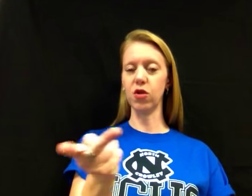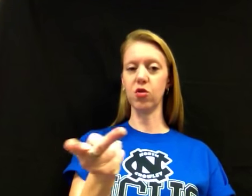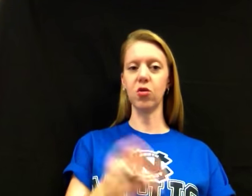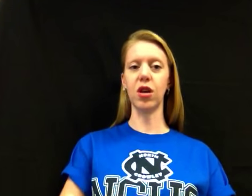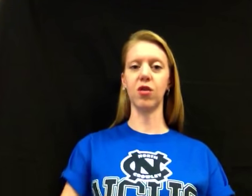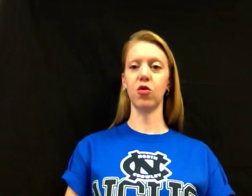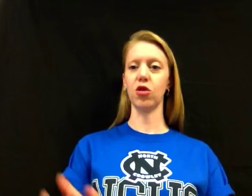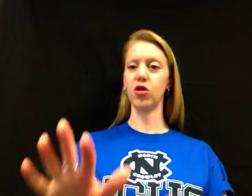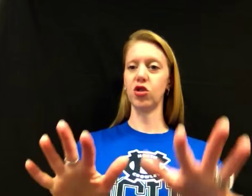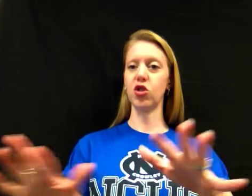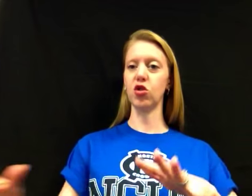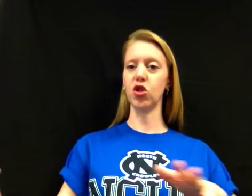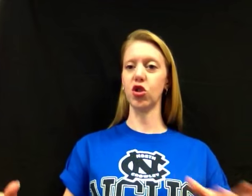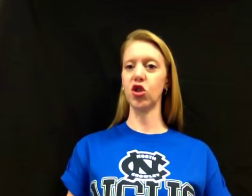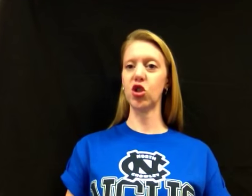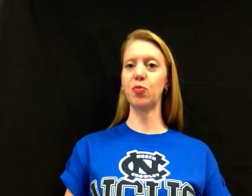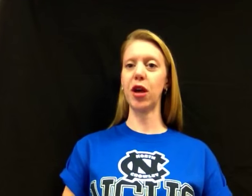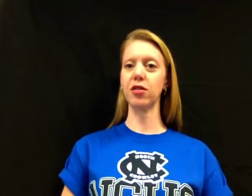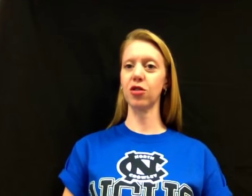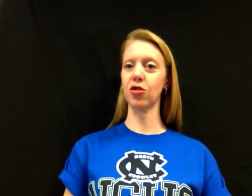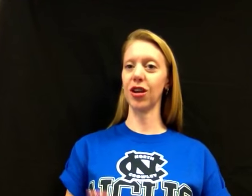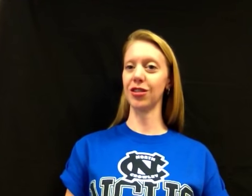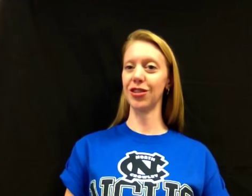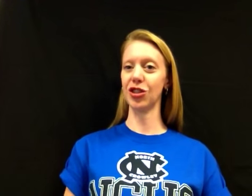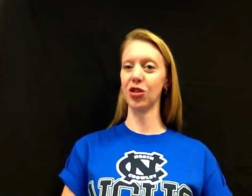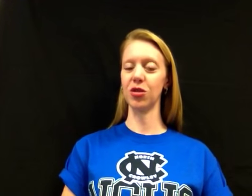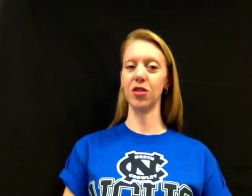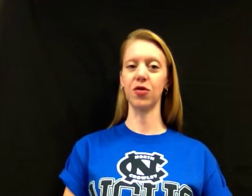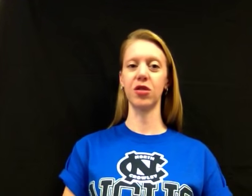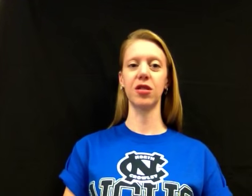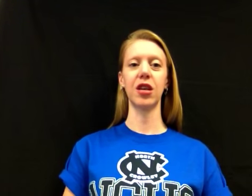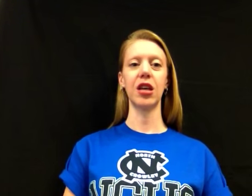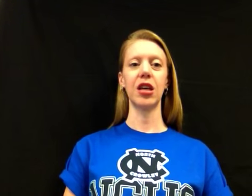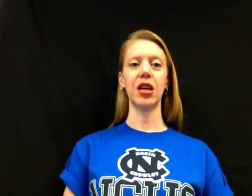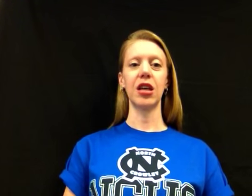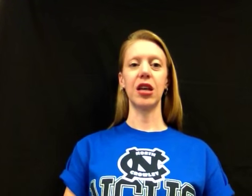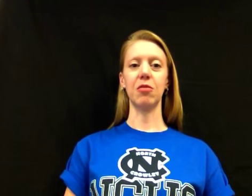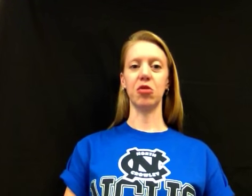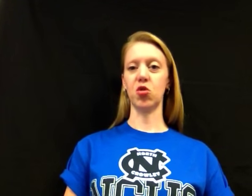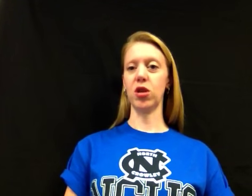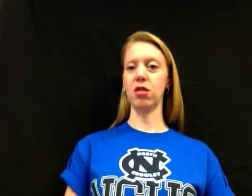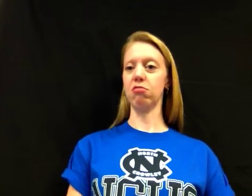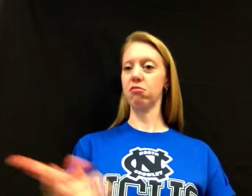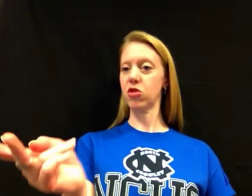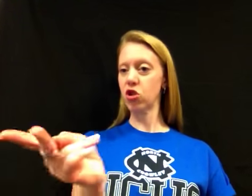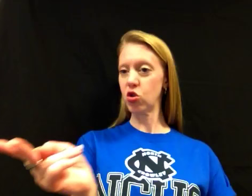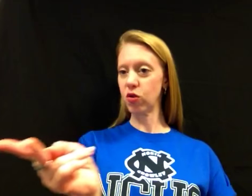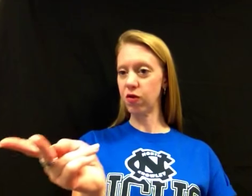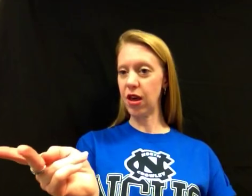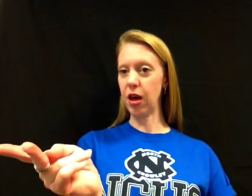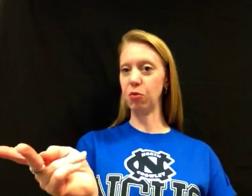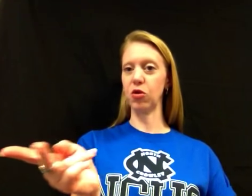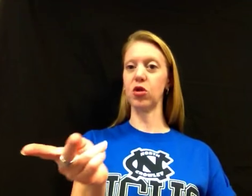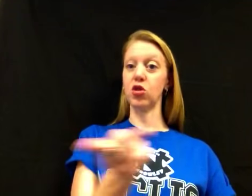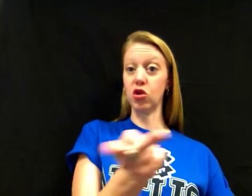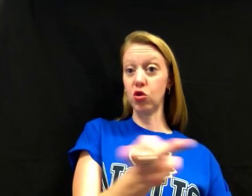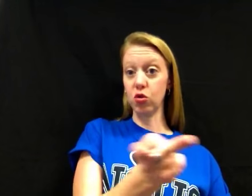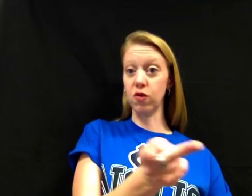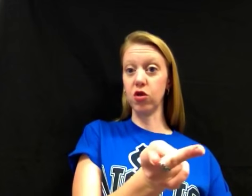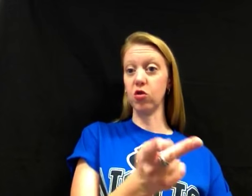you, and of course you just use your space correctly to show the difference between the 2 of them versus the 2 of you or